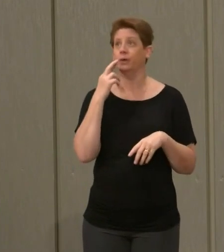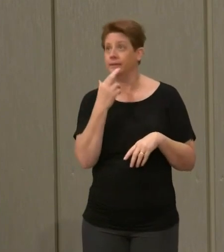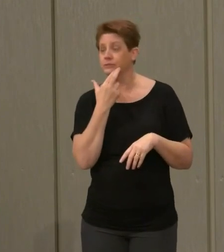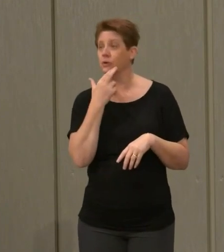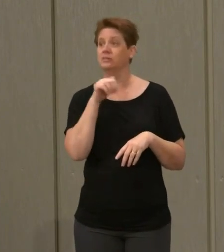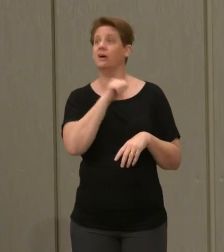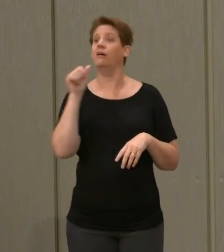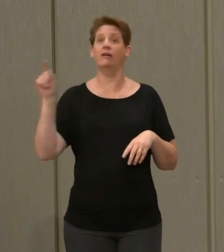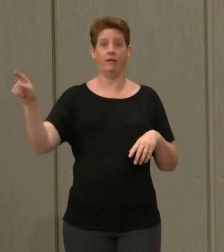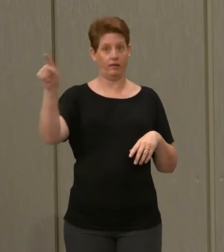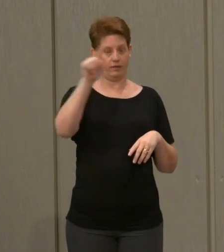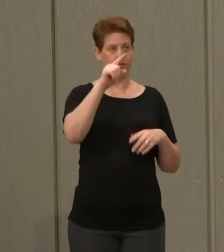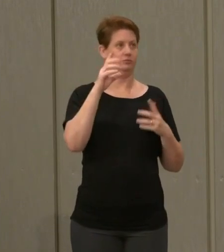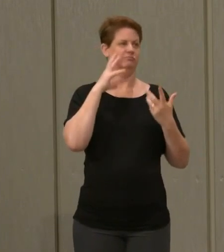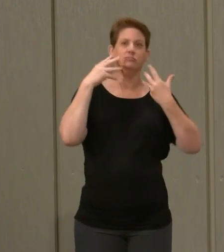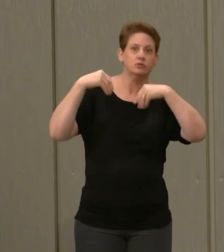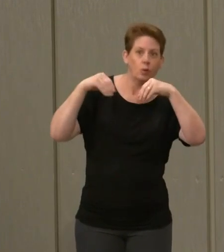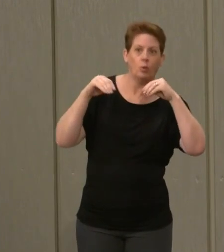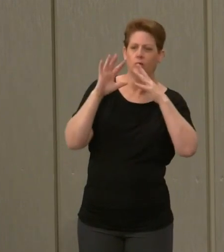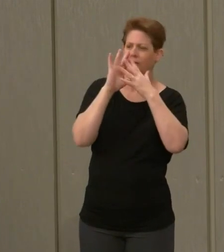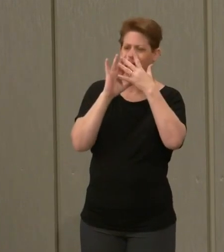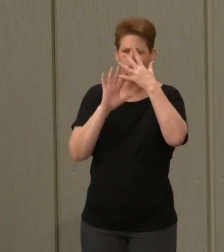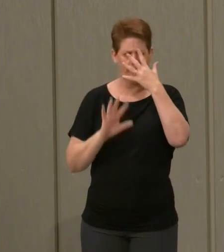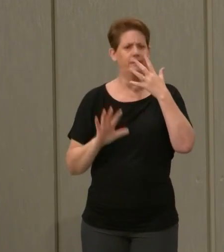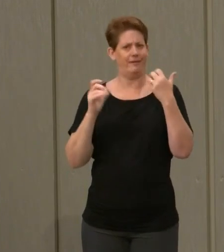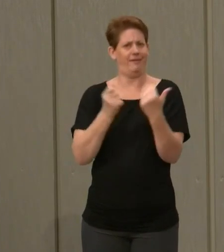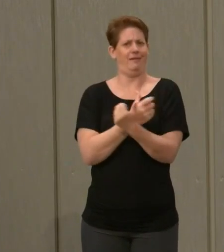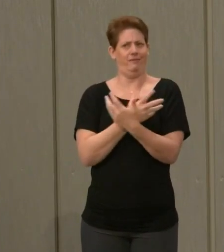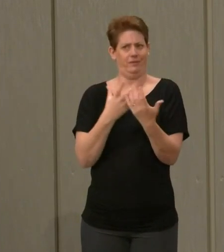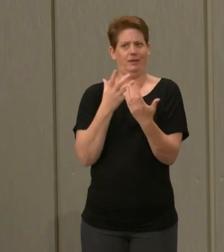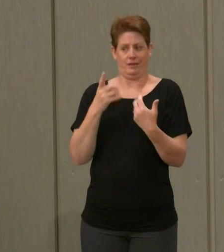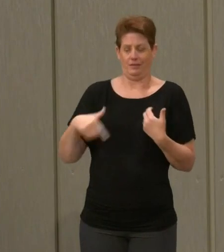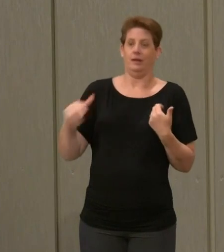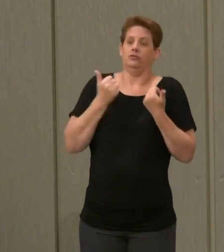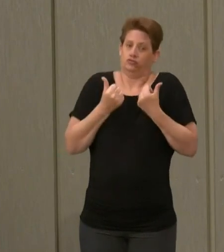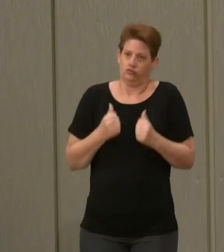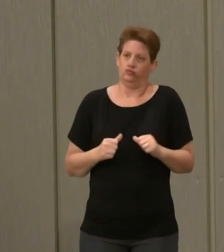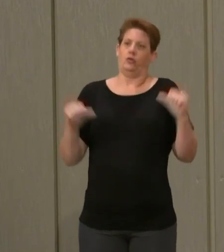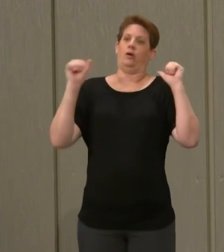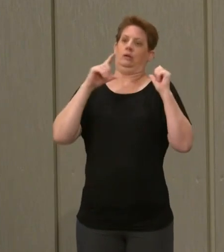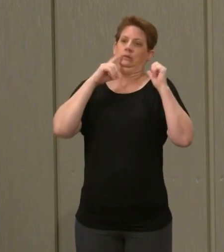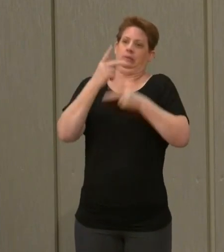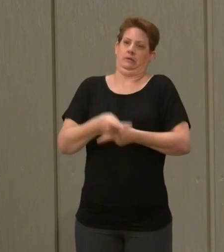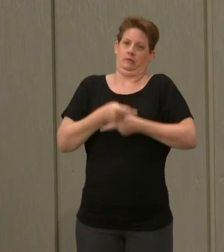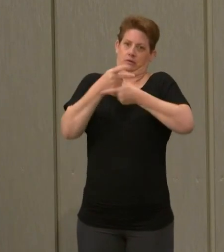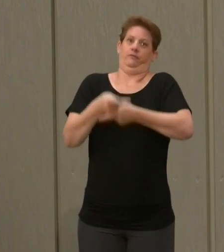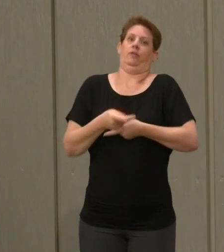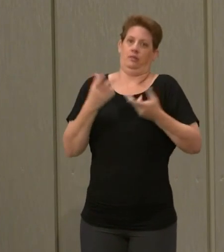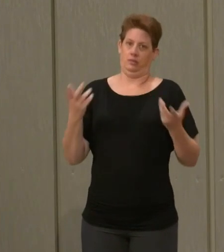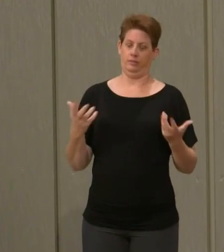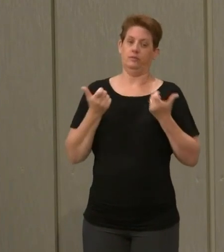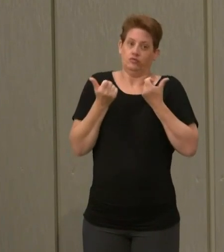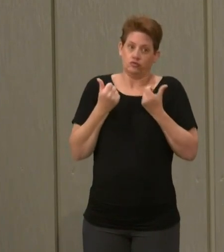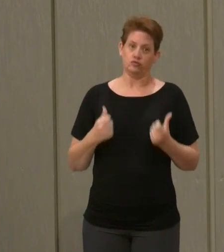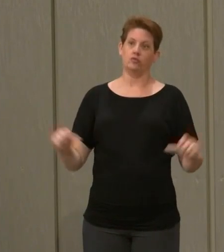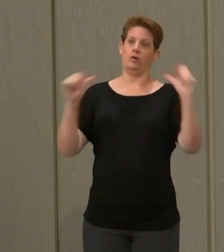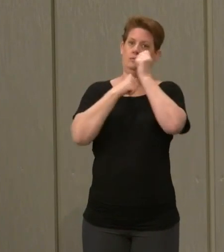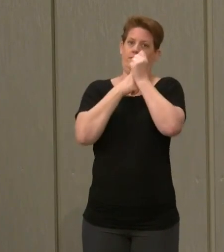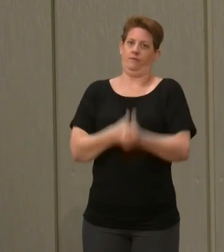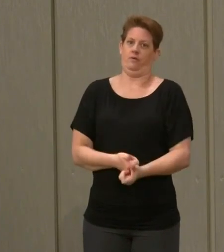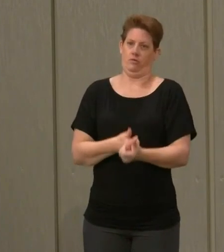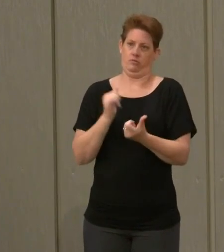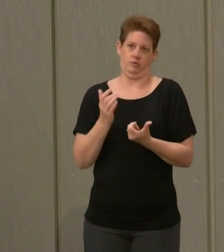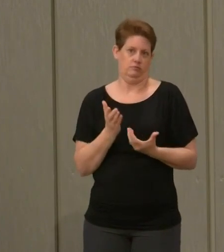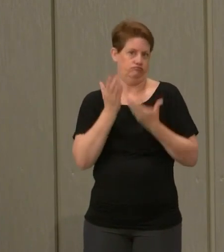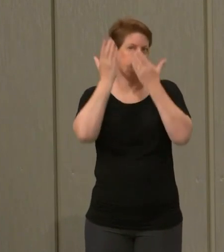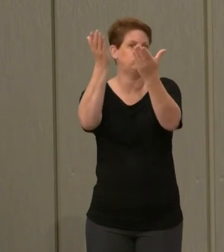businesses, retail and otherwise, are attempting to be very careful and are trying to follow the guidance that's